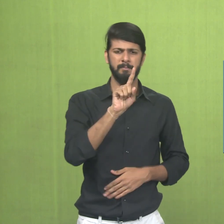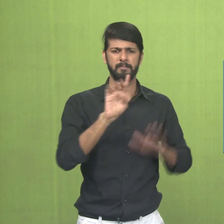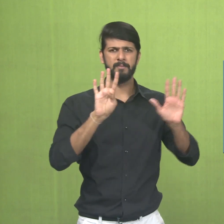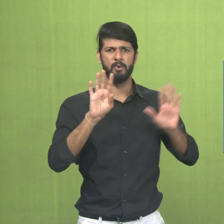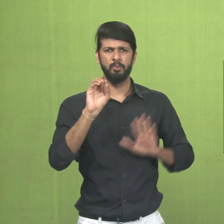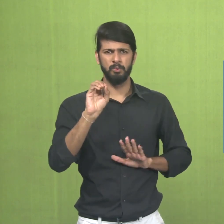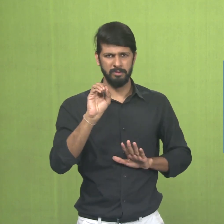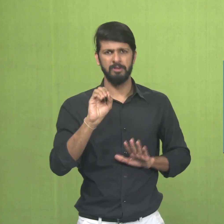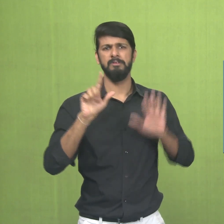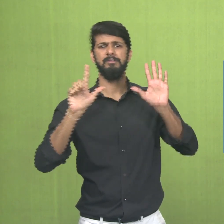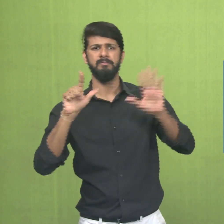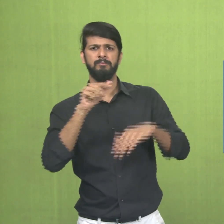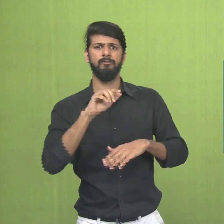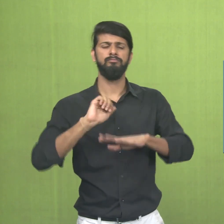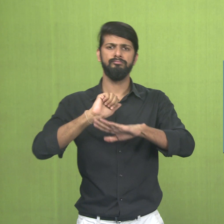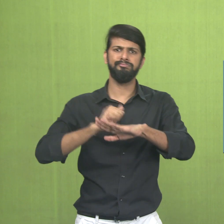In the year 1907,